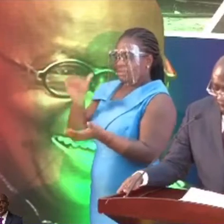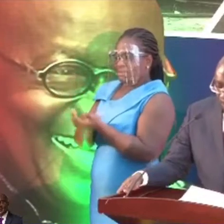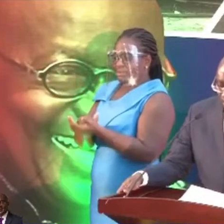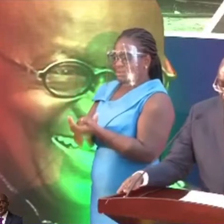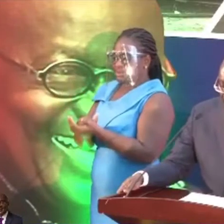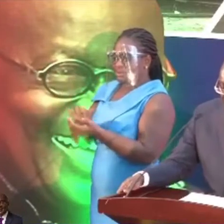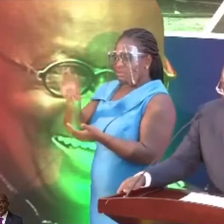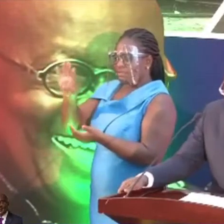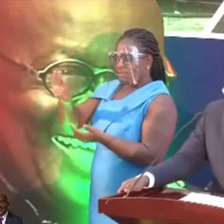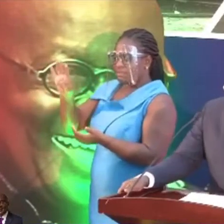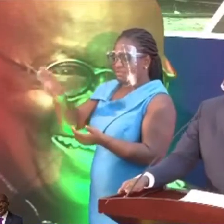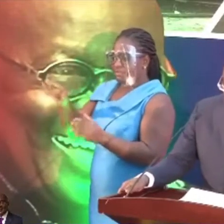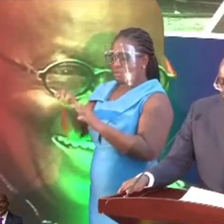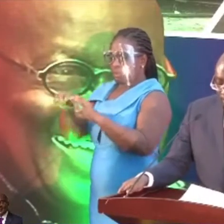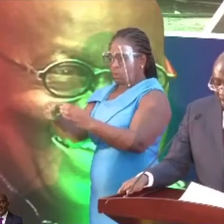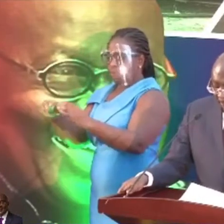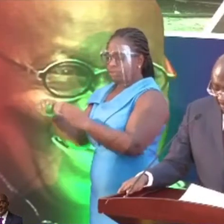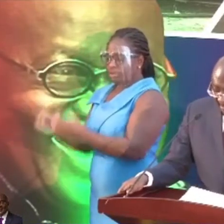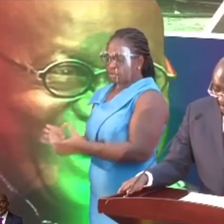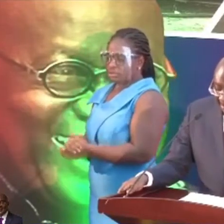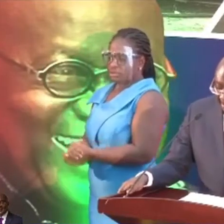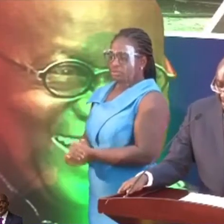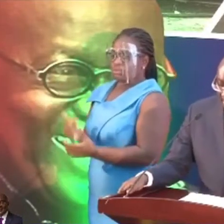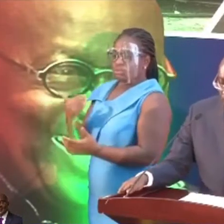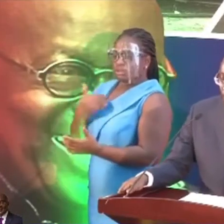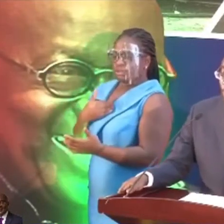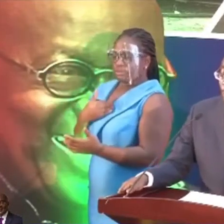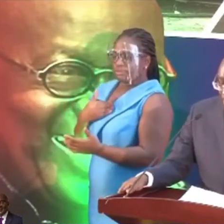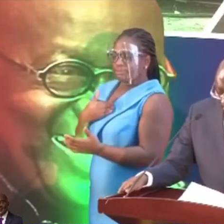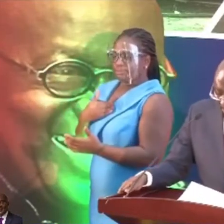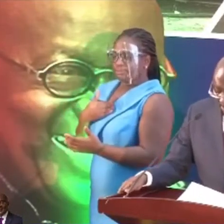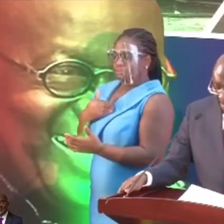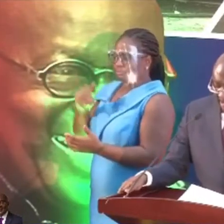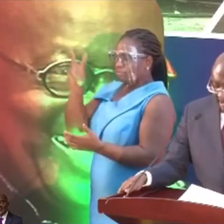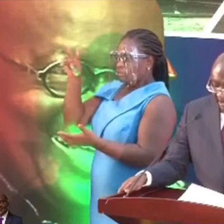3,844 communities. We have extended to